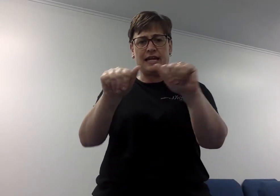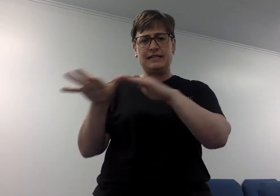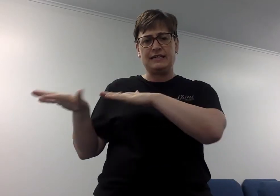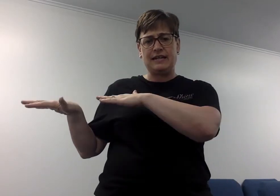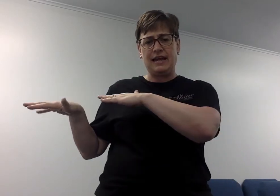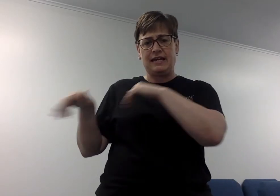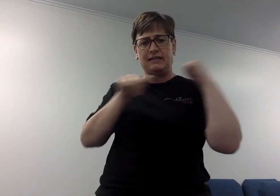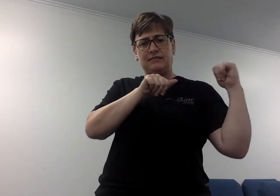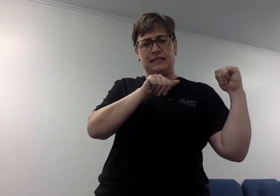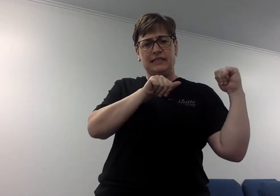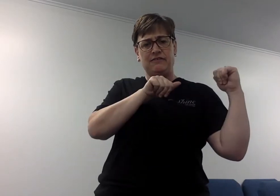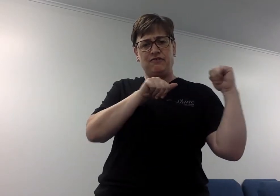in an A. Leave.